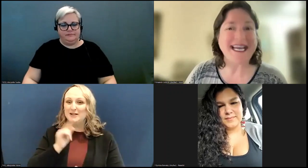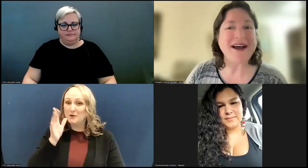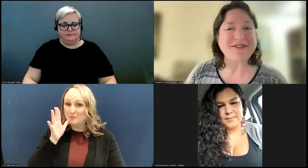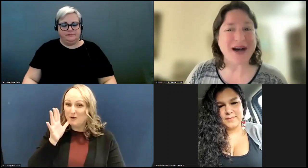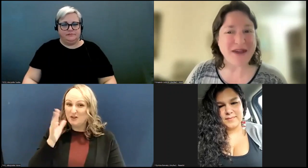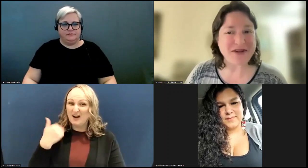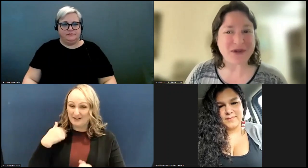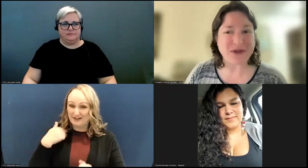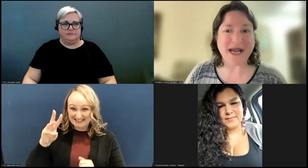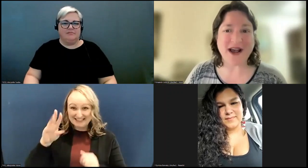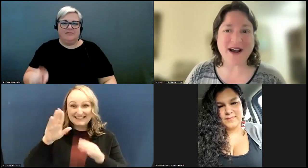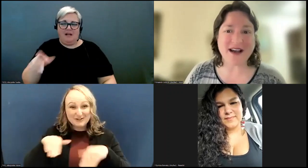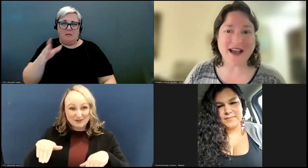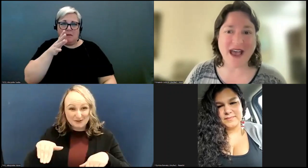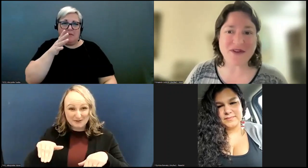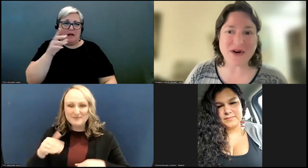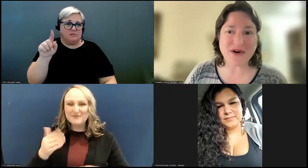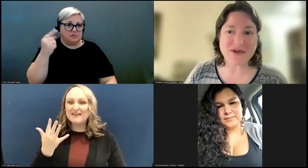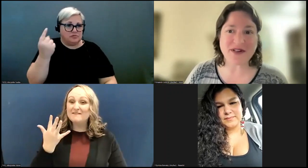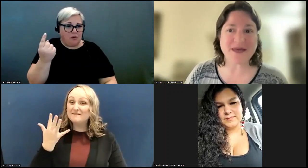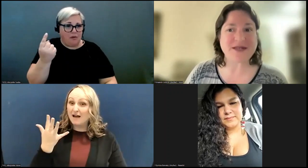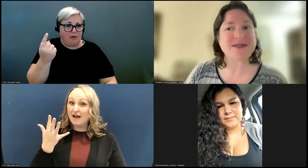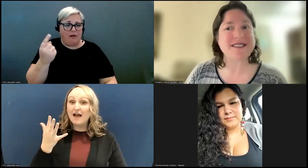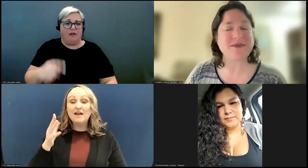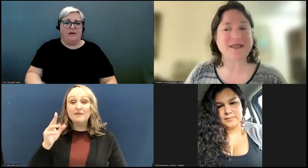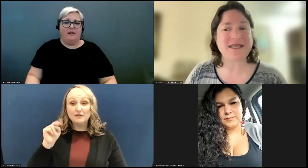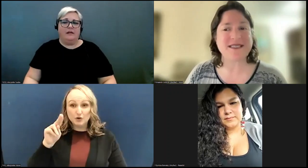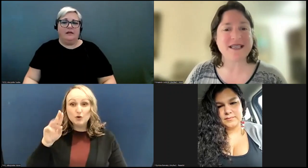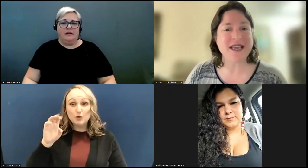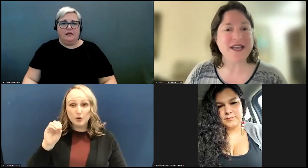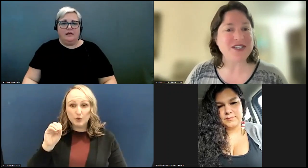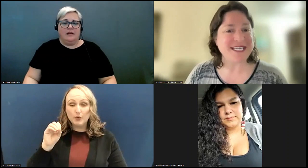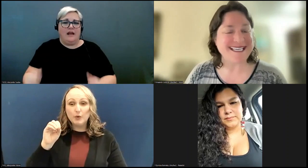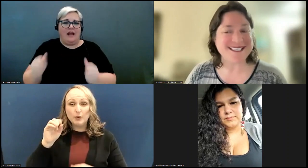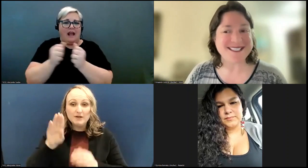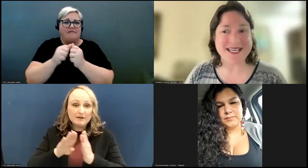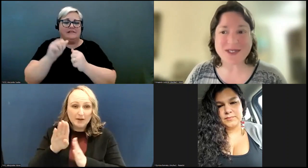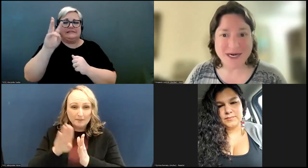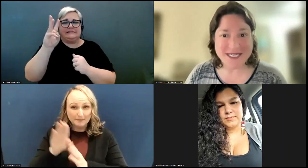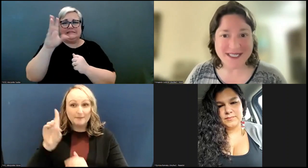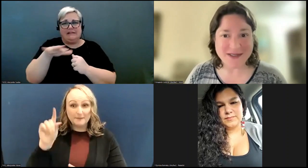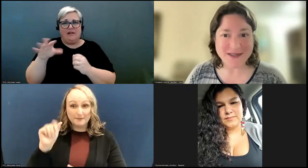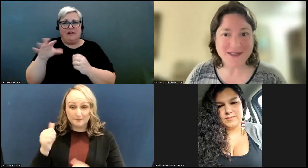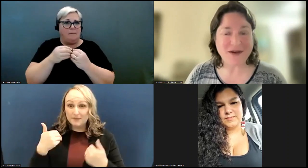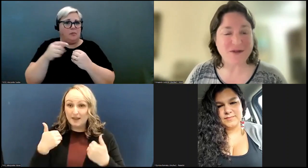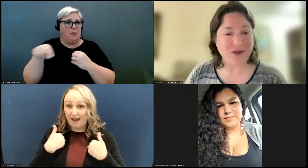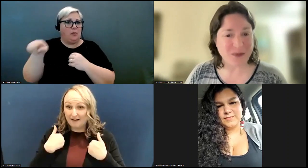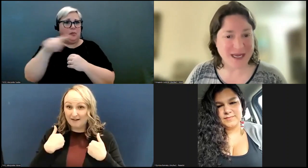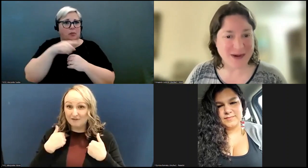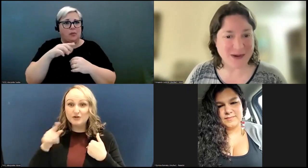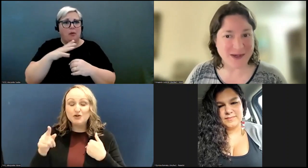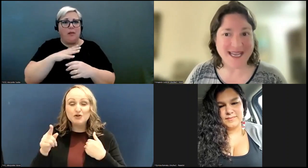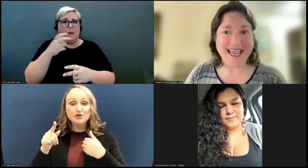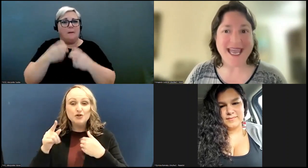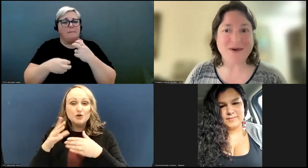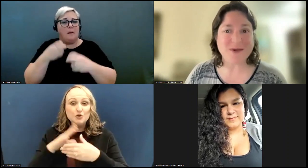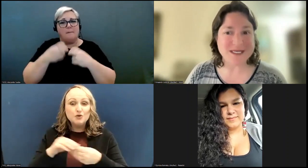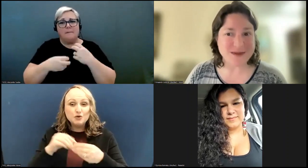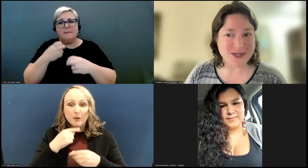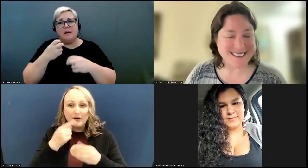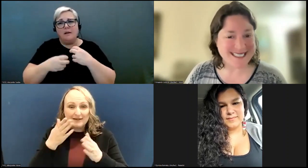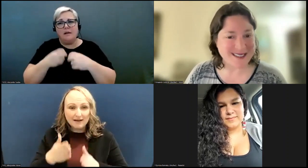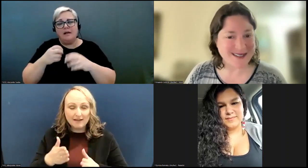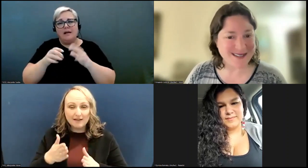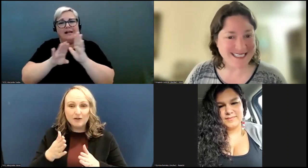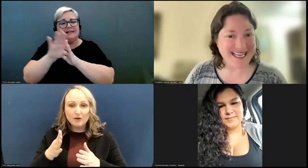children, 5 of whom have neurodevelopmental disabilities. She is a storyteller, a filmmaker, and a